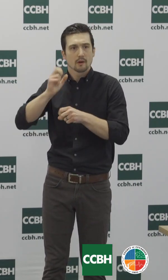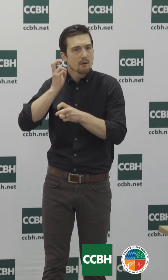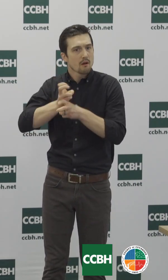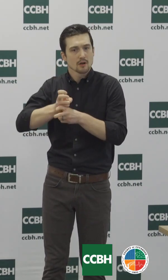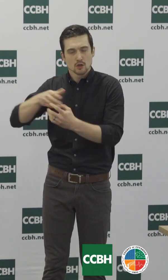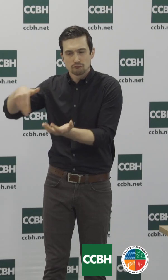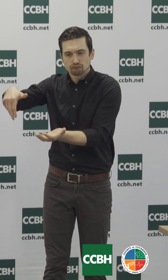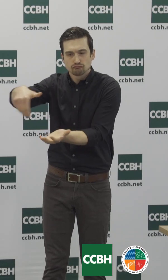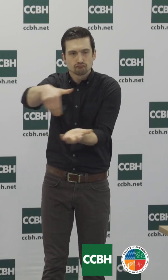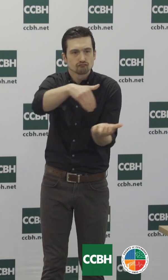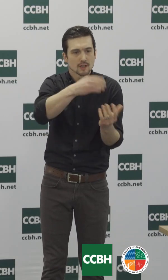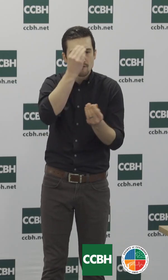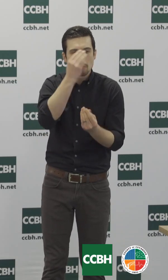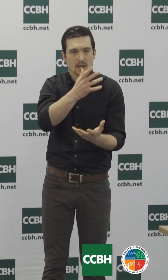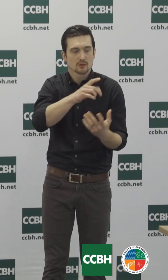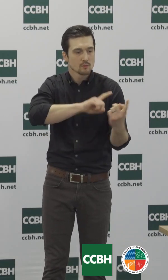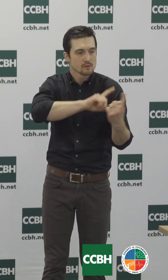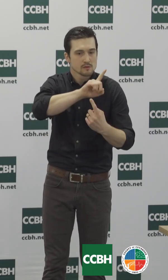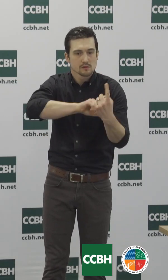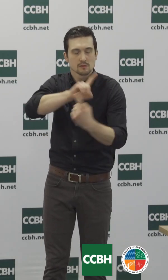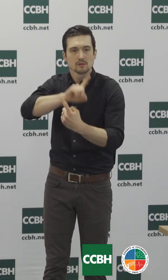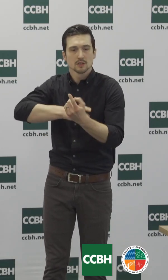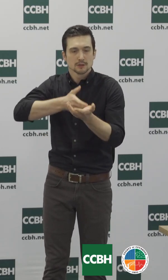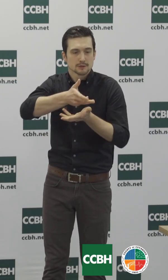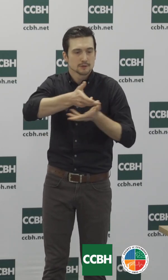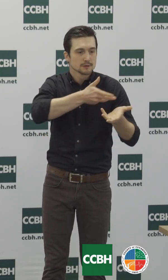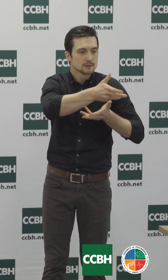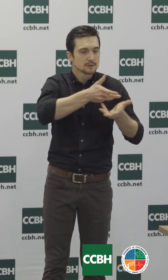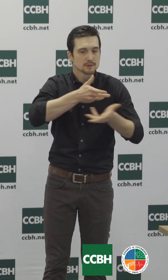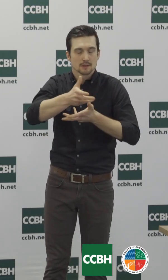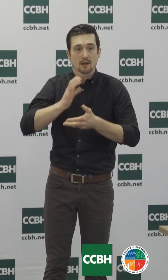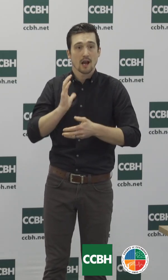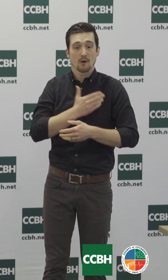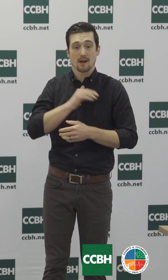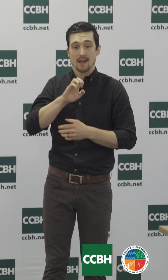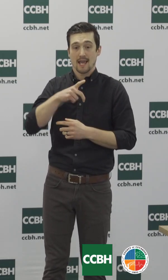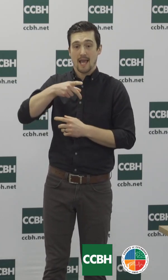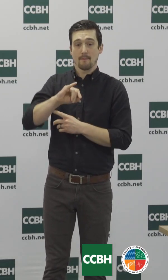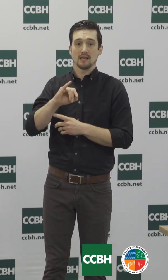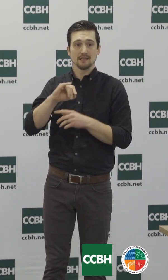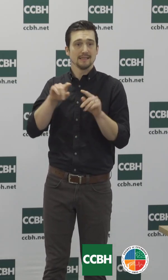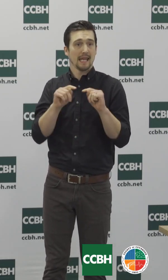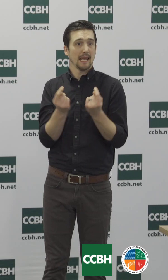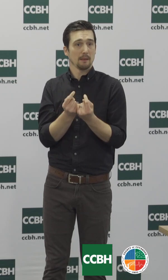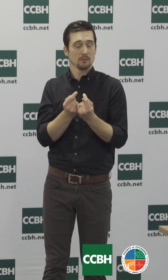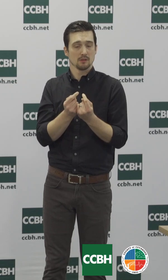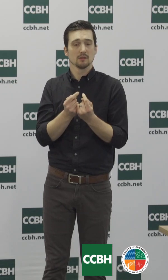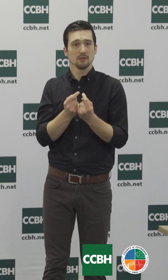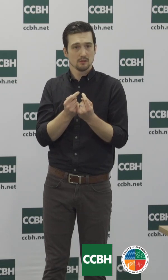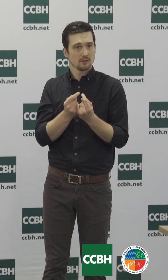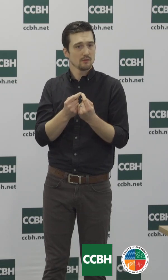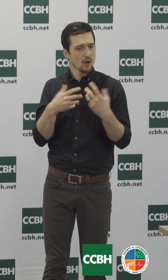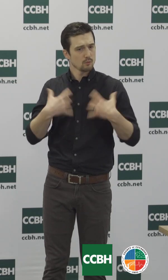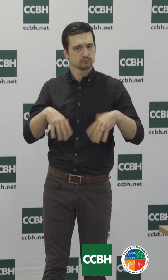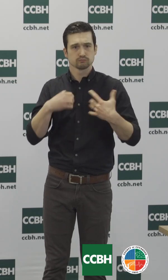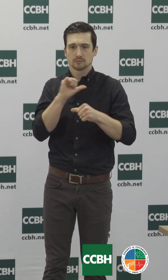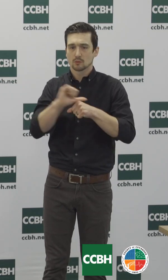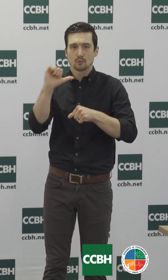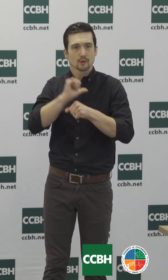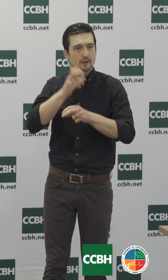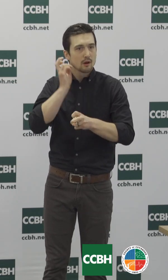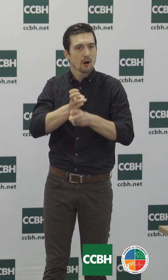from everyone we talk to, and our epidemiology team is working very hard to continue to do